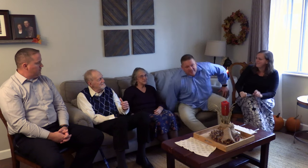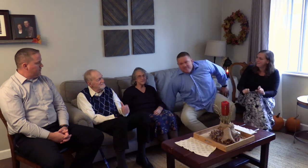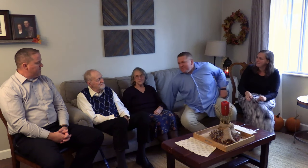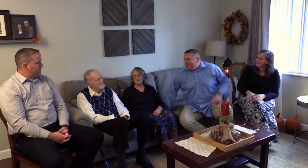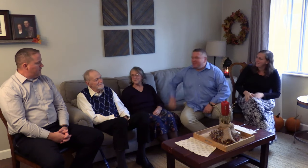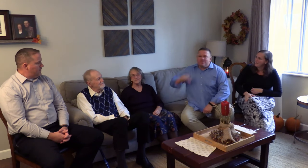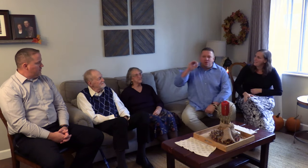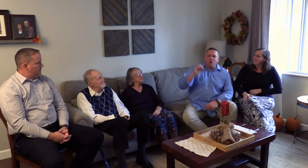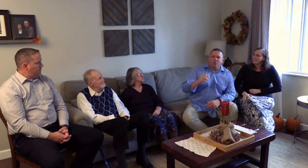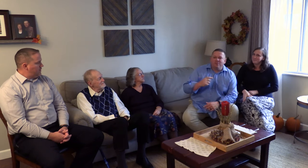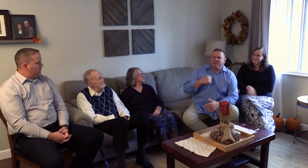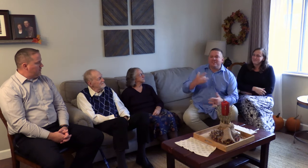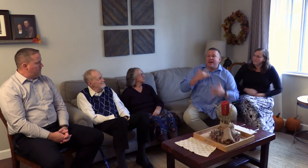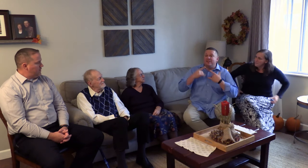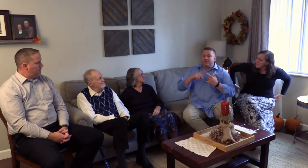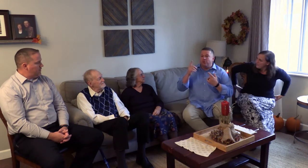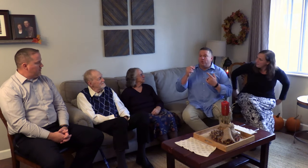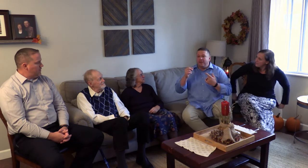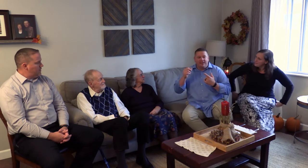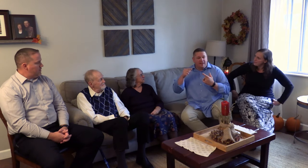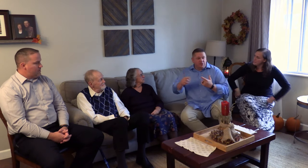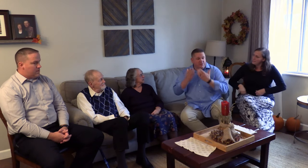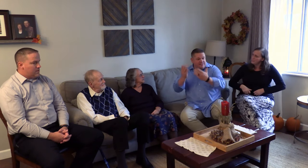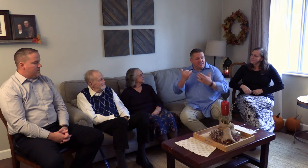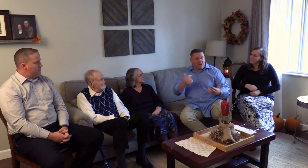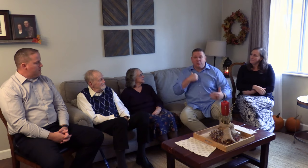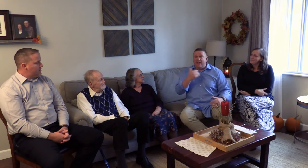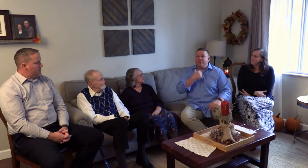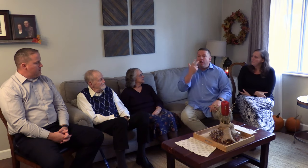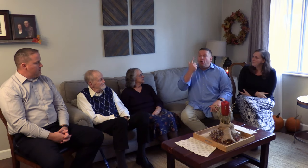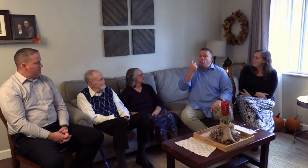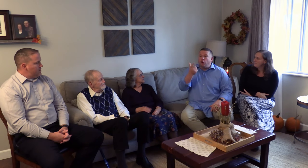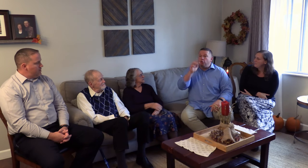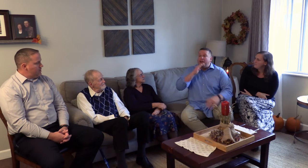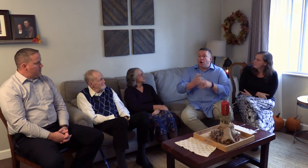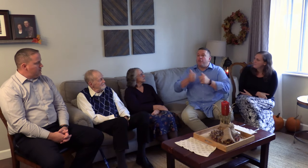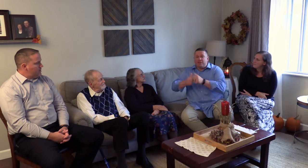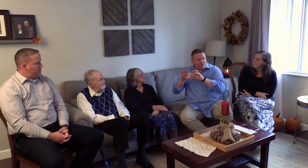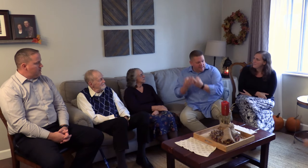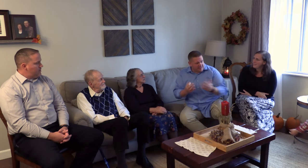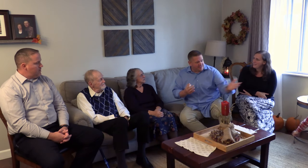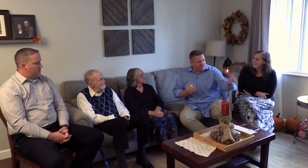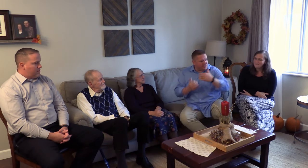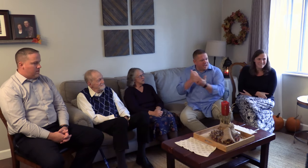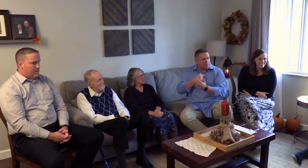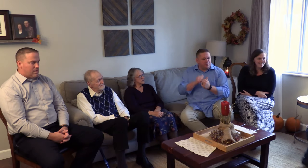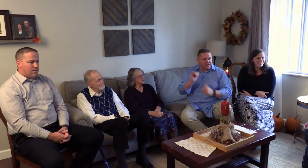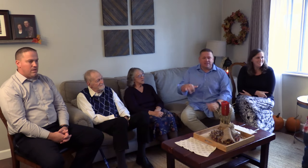so we're excited to do this presentation i was going to have one granddaughter from each family so they're going to help us with this